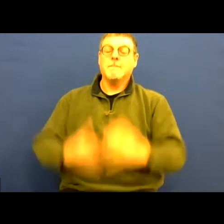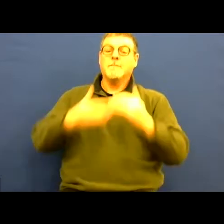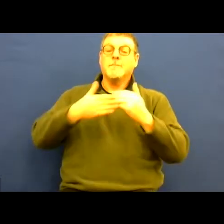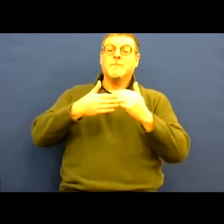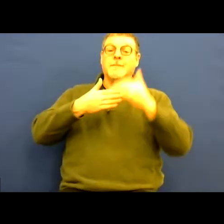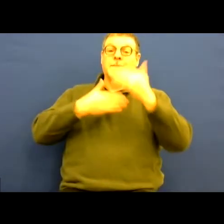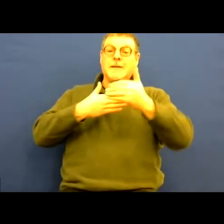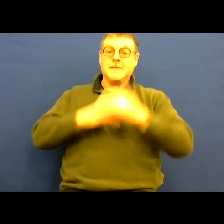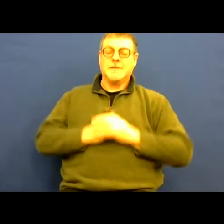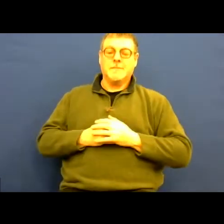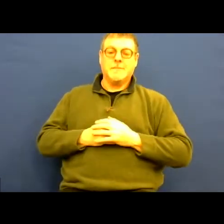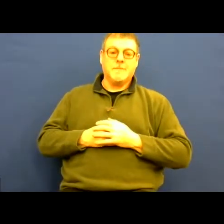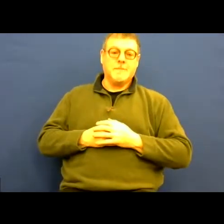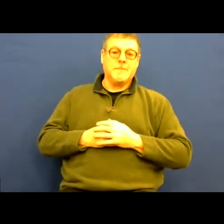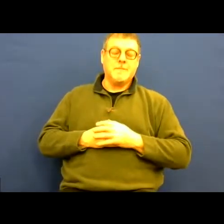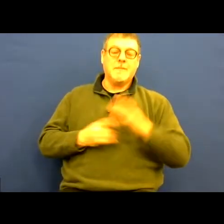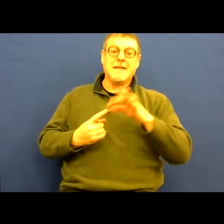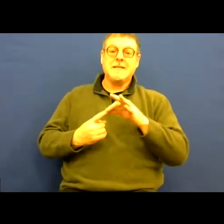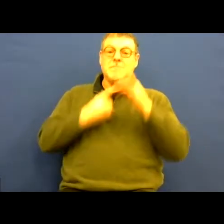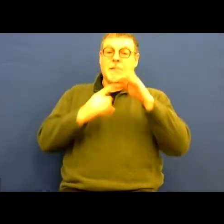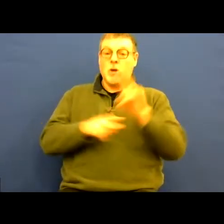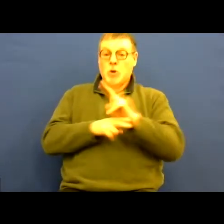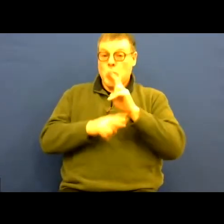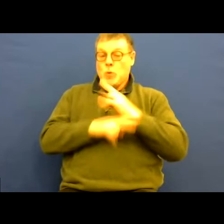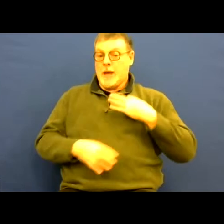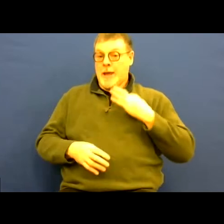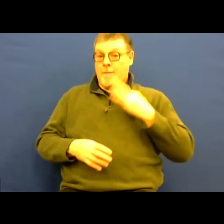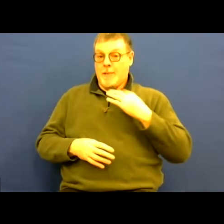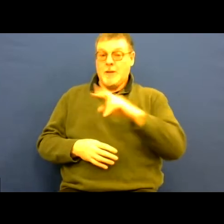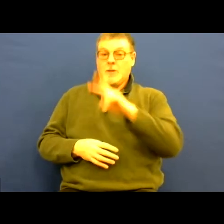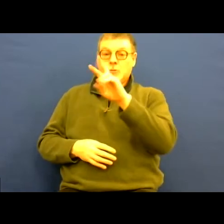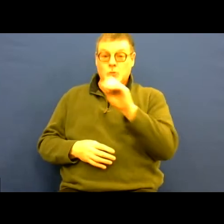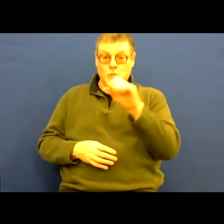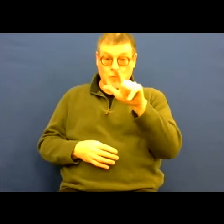Next up, we have special use permit application number